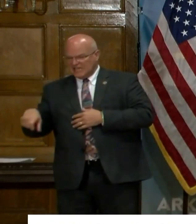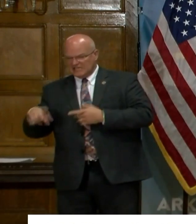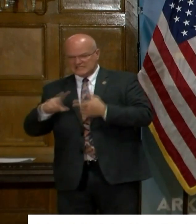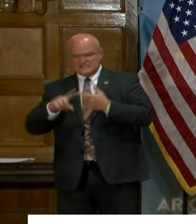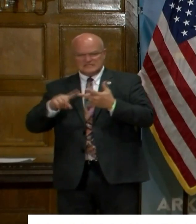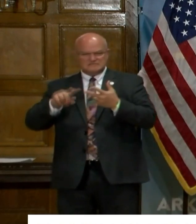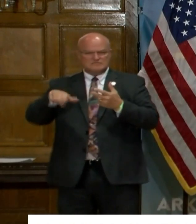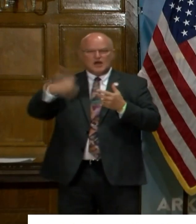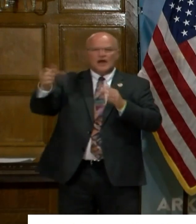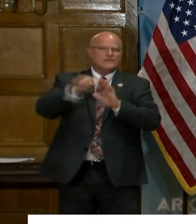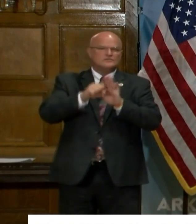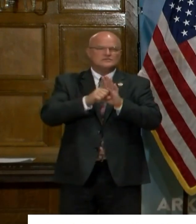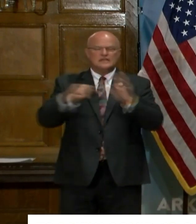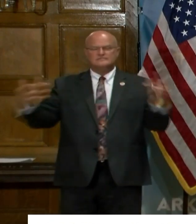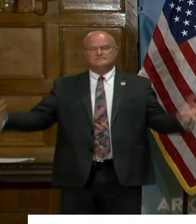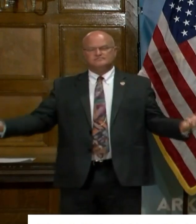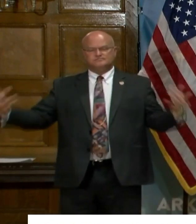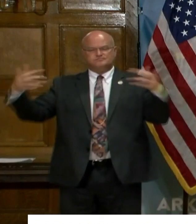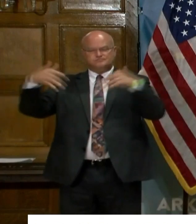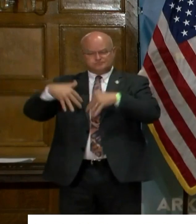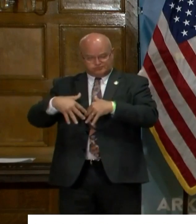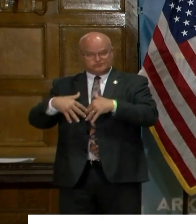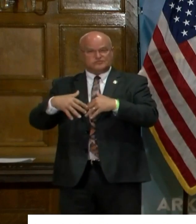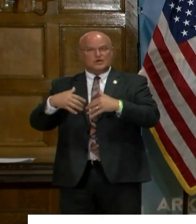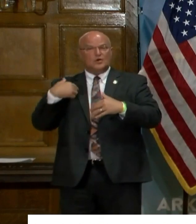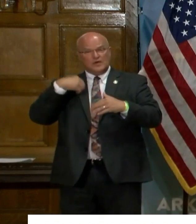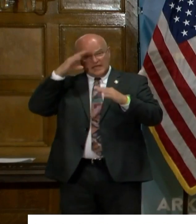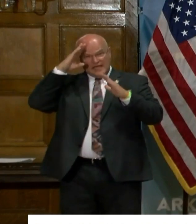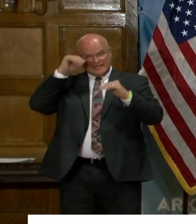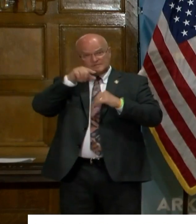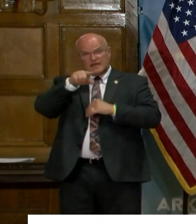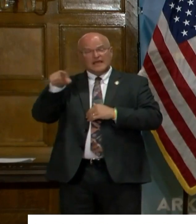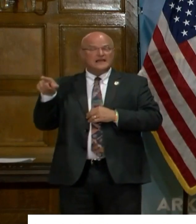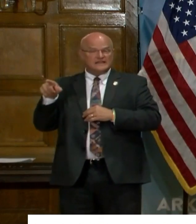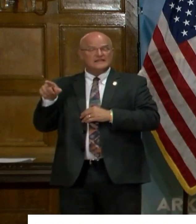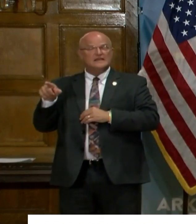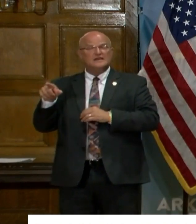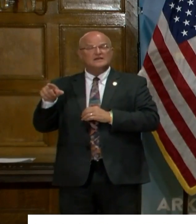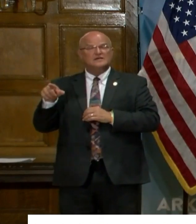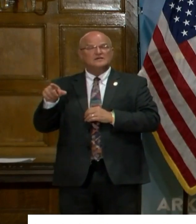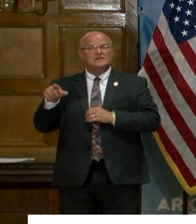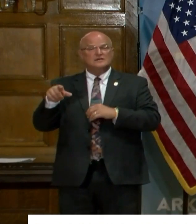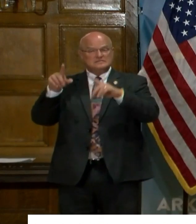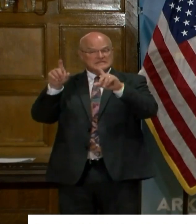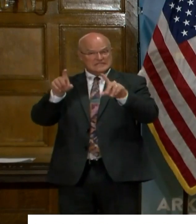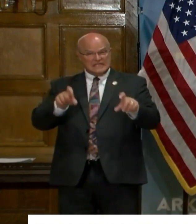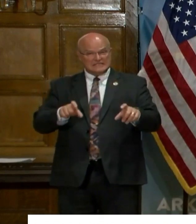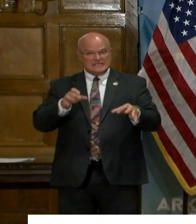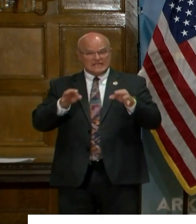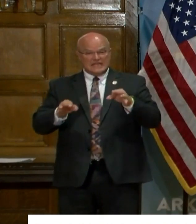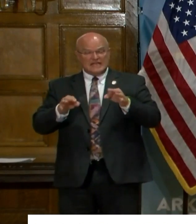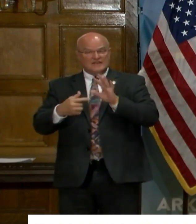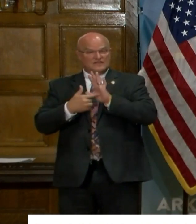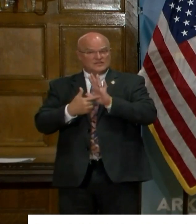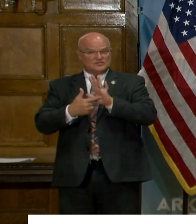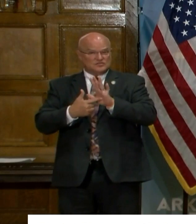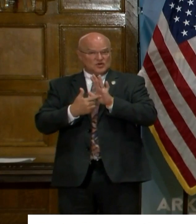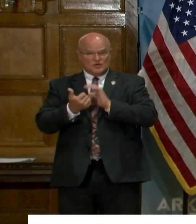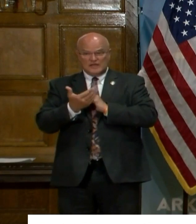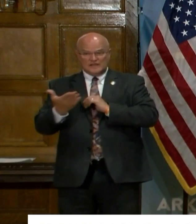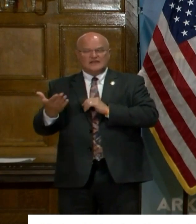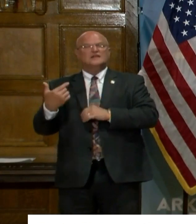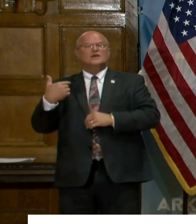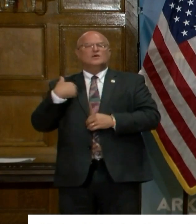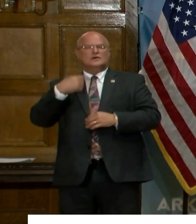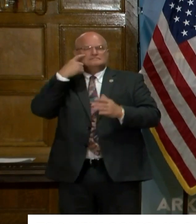or other states, we expect them to be tested if they're symptomatic. We